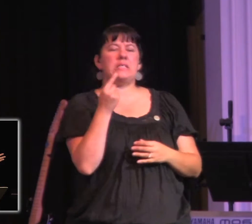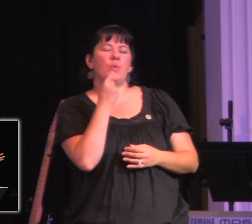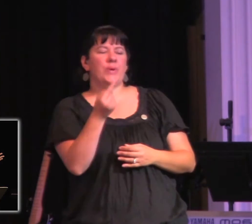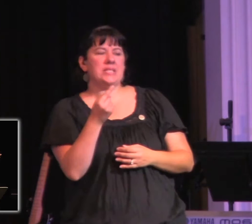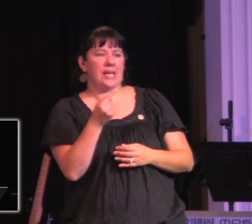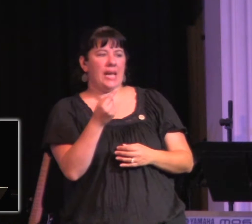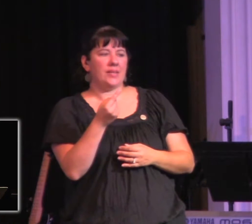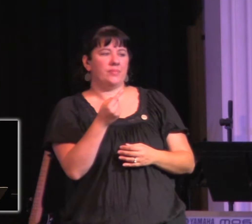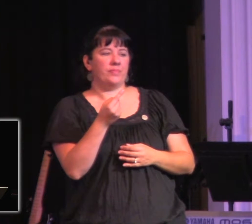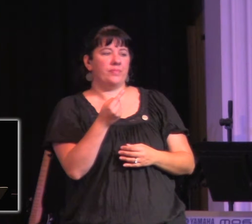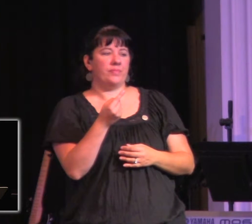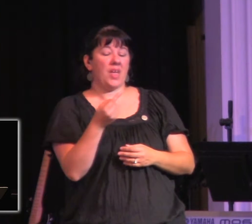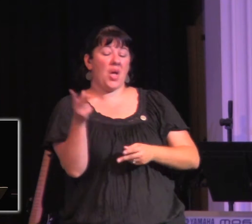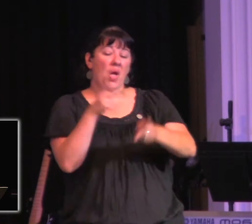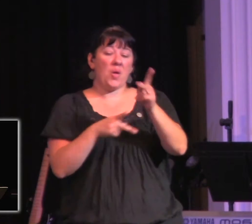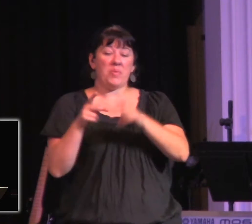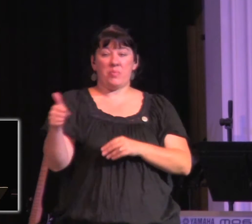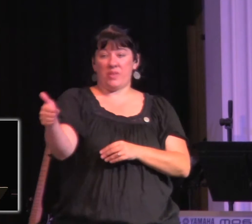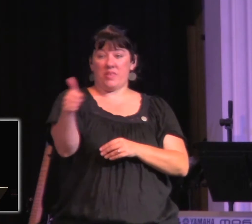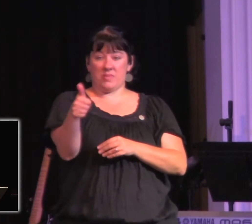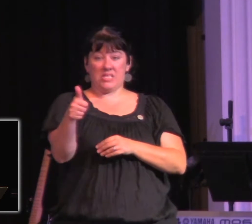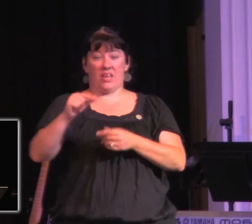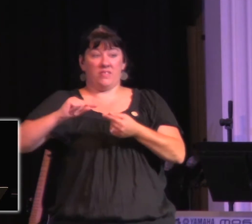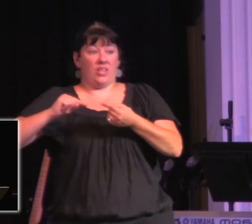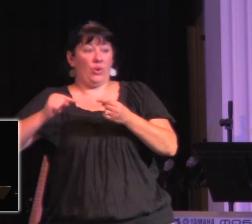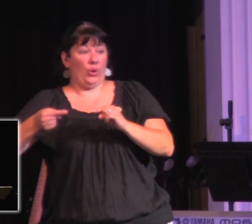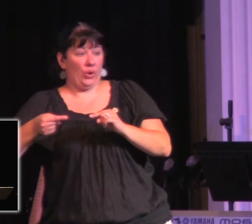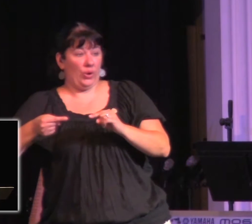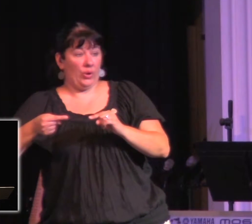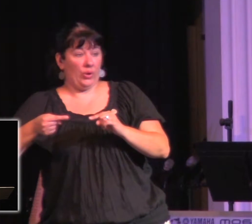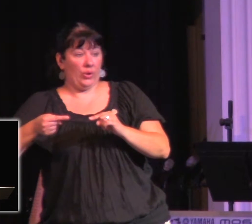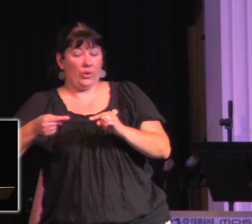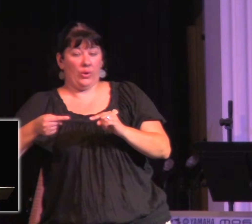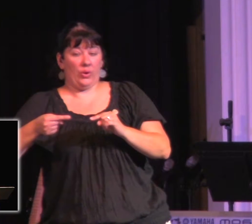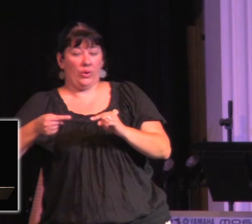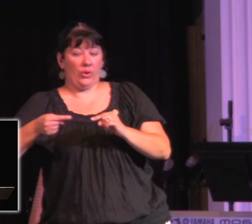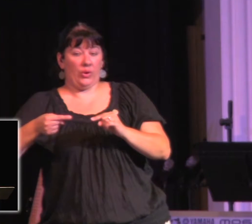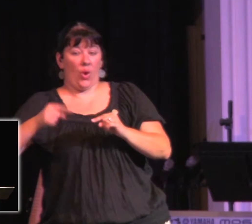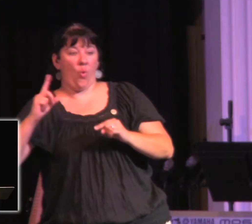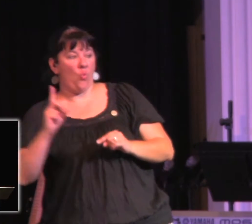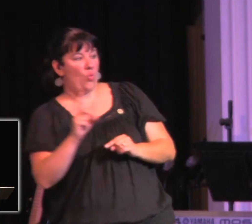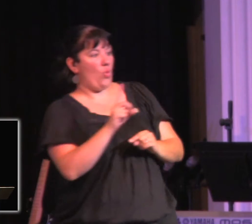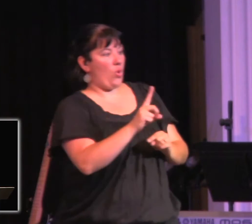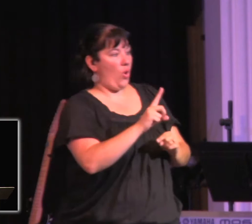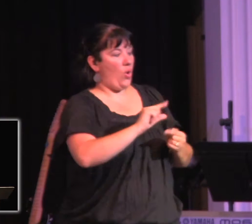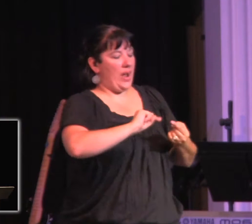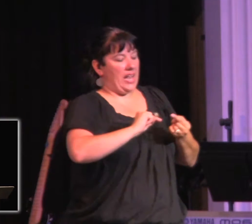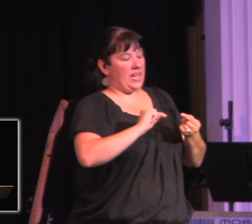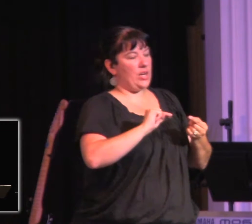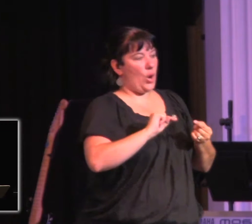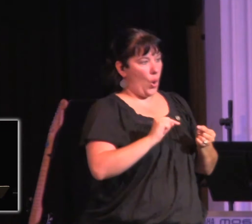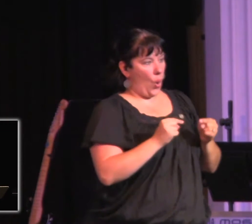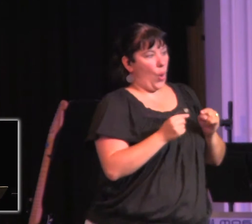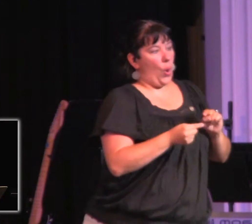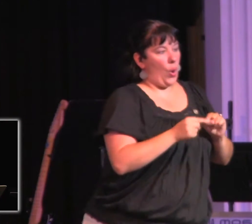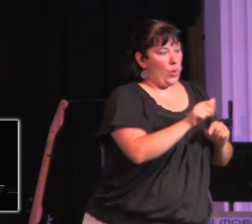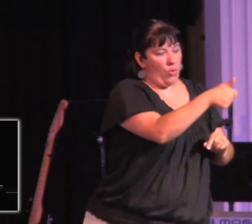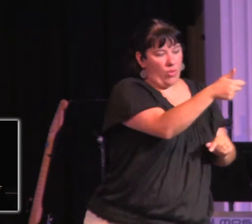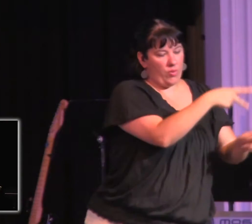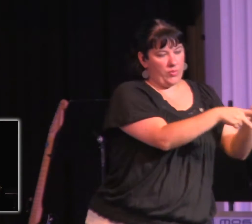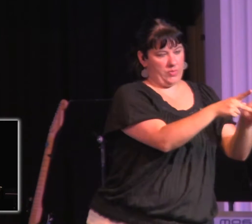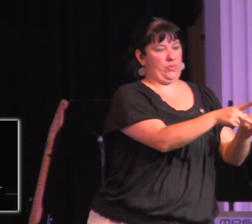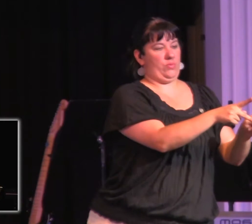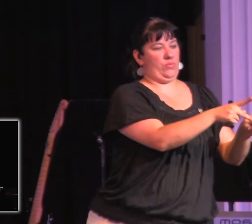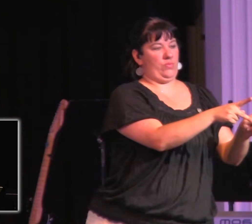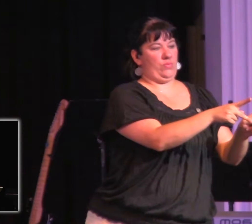people. It's just the way life is. You see, brokenness will cause you to build walls.